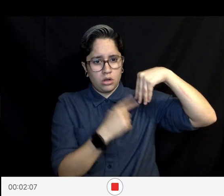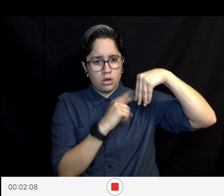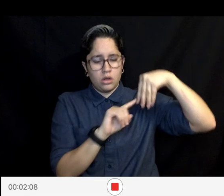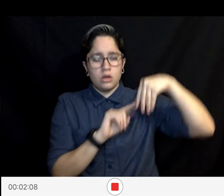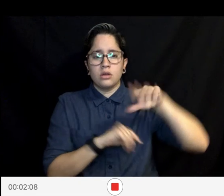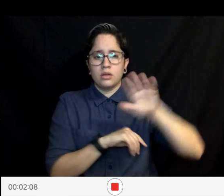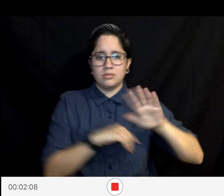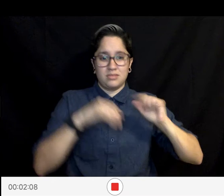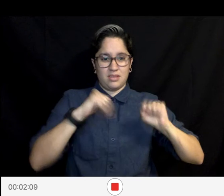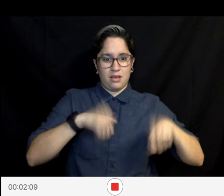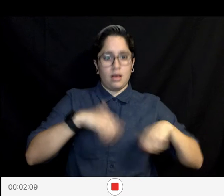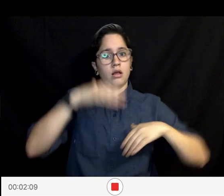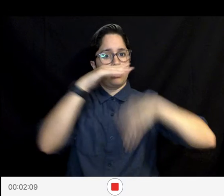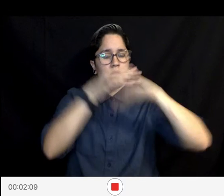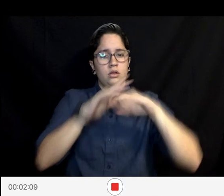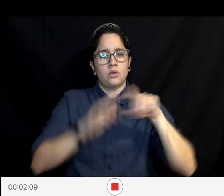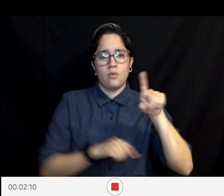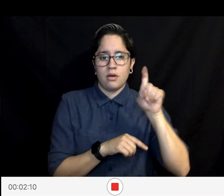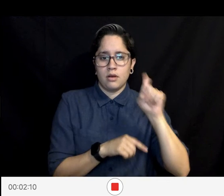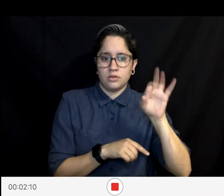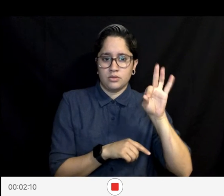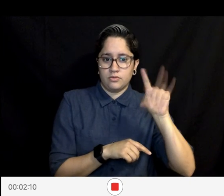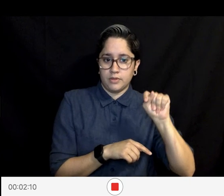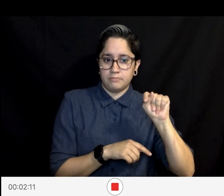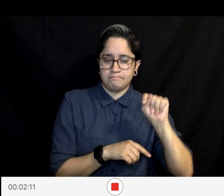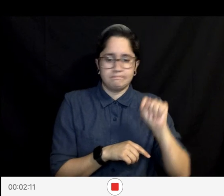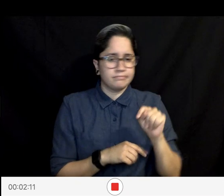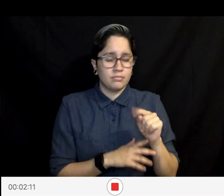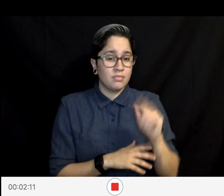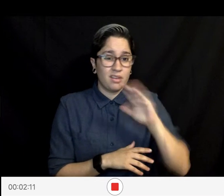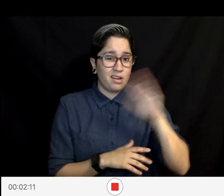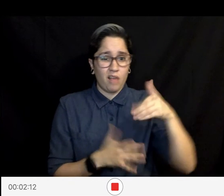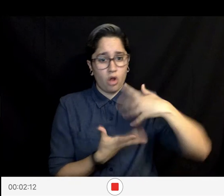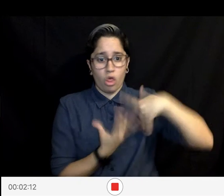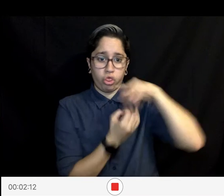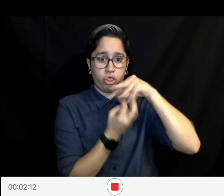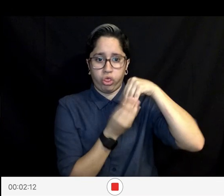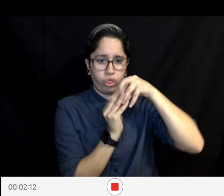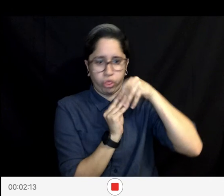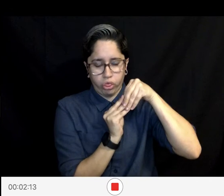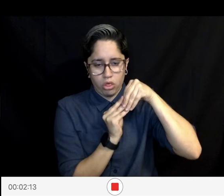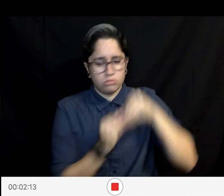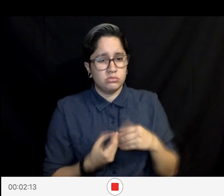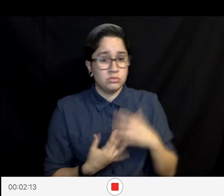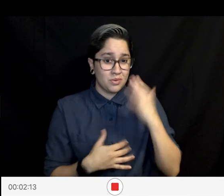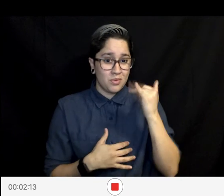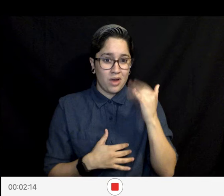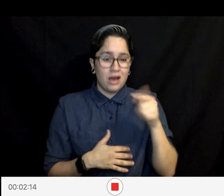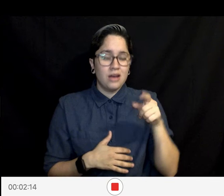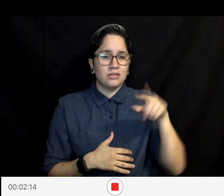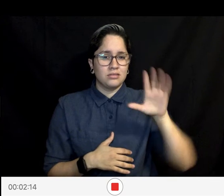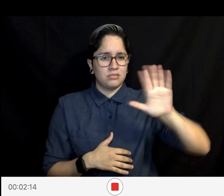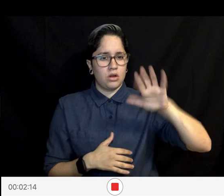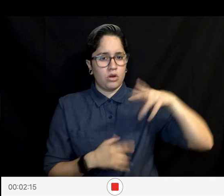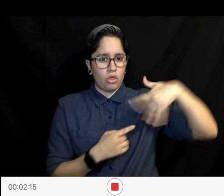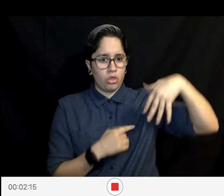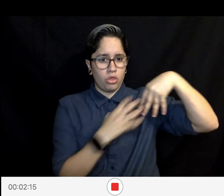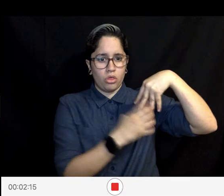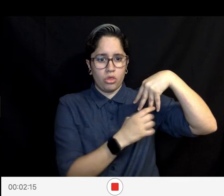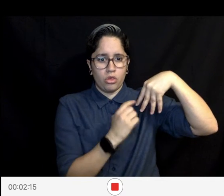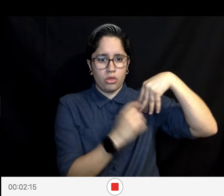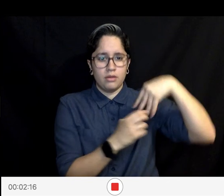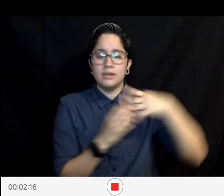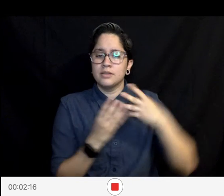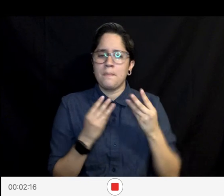this is because the tentacles are extremely smooth, which allows them to